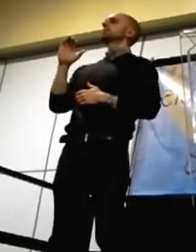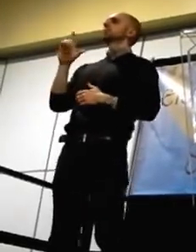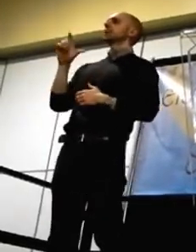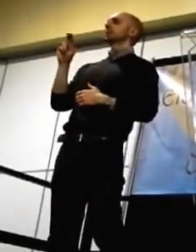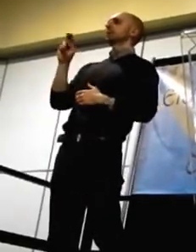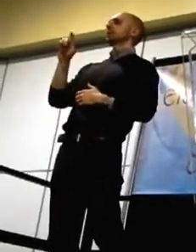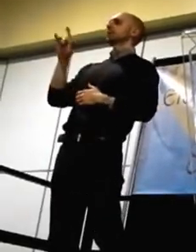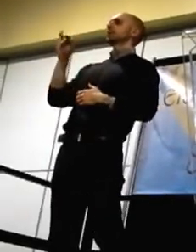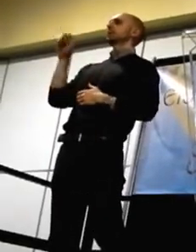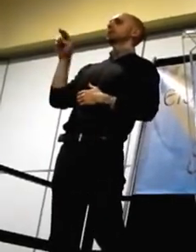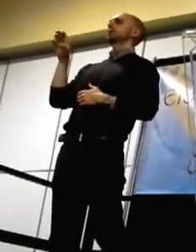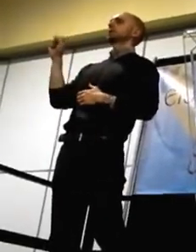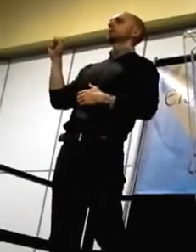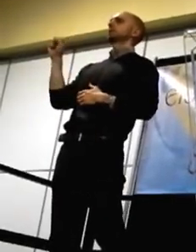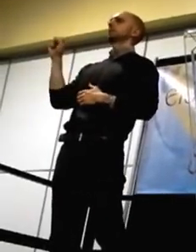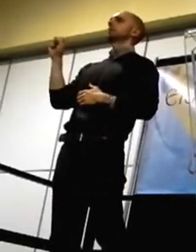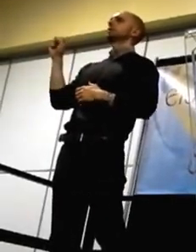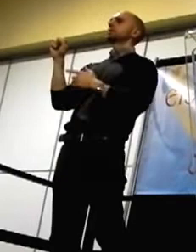iman.